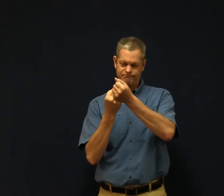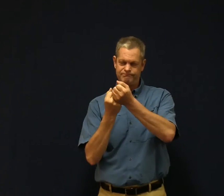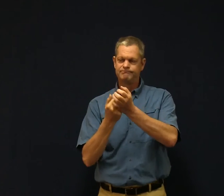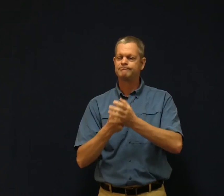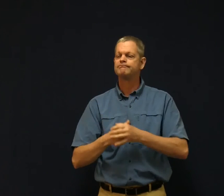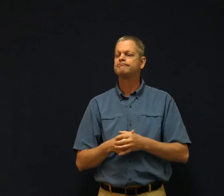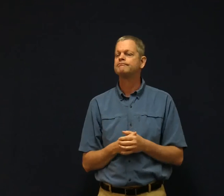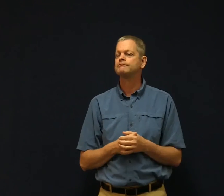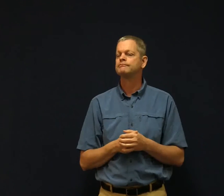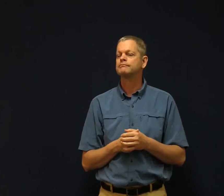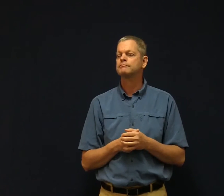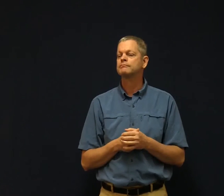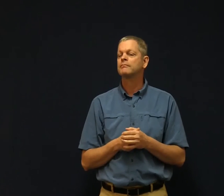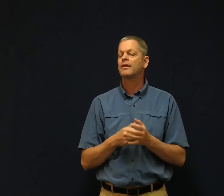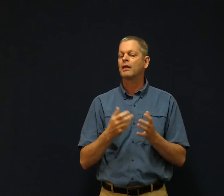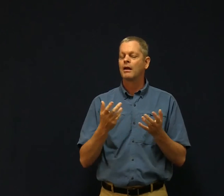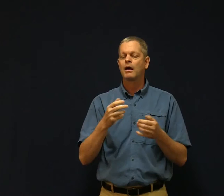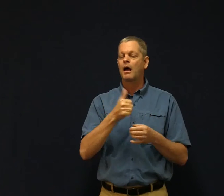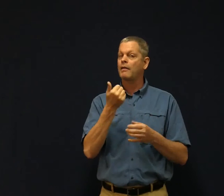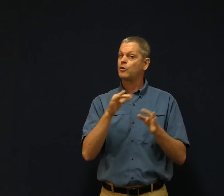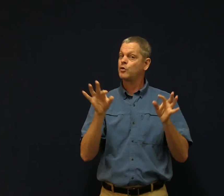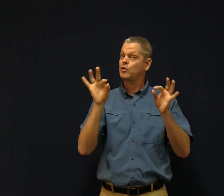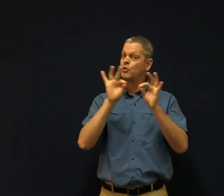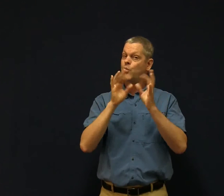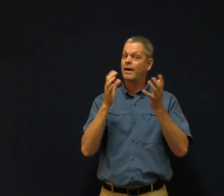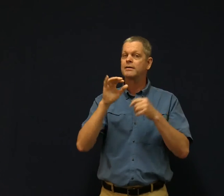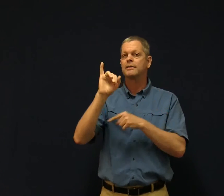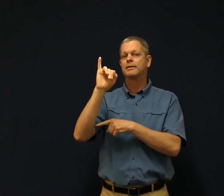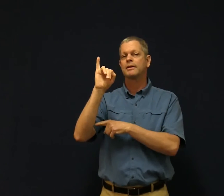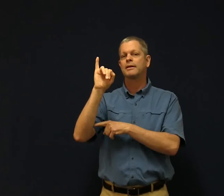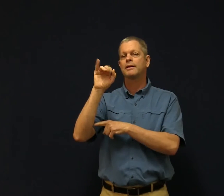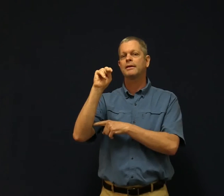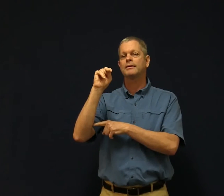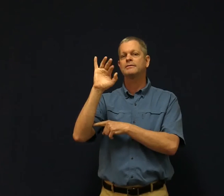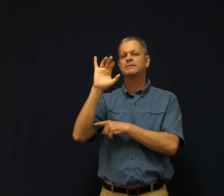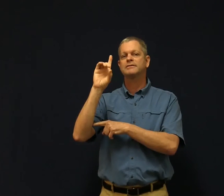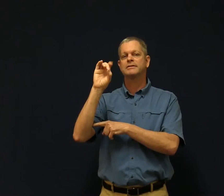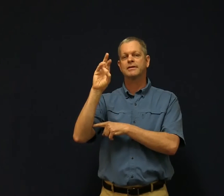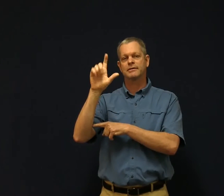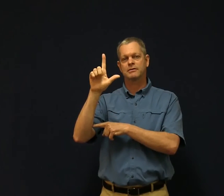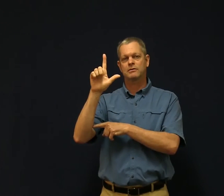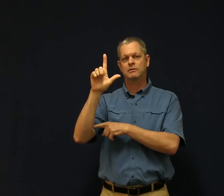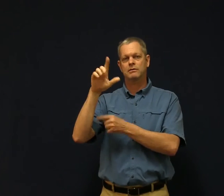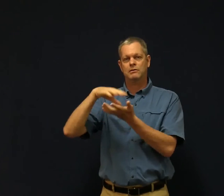well. Public school outreach consultants do provide transition support.